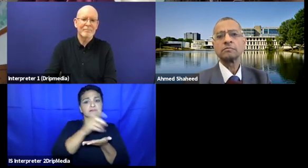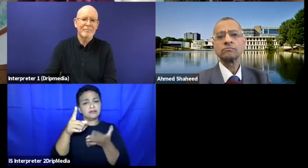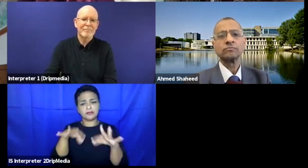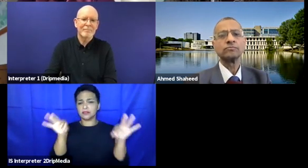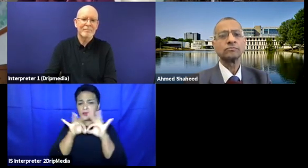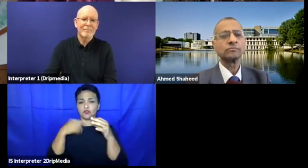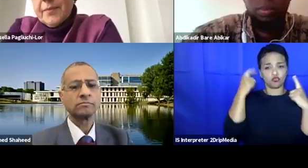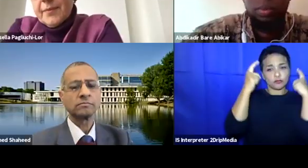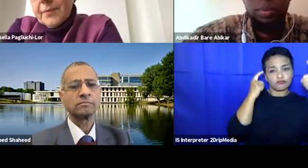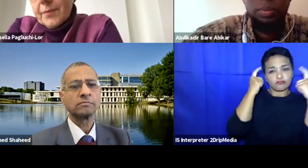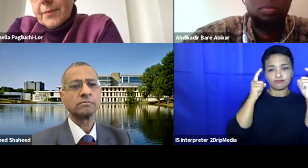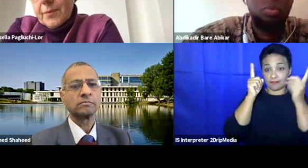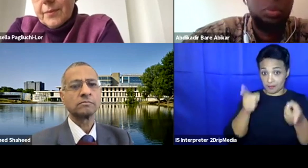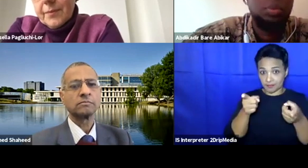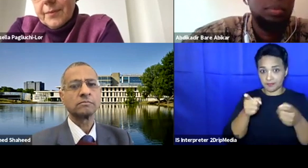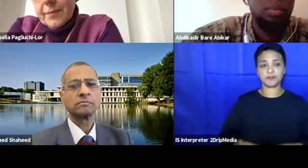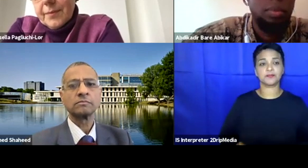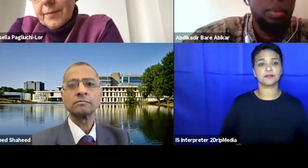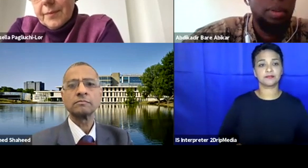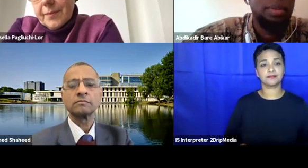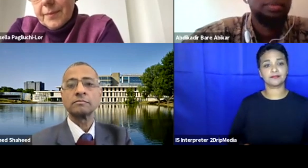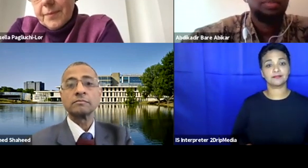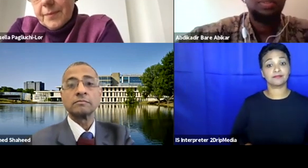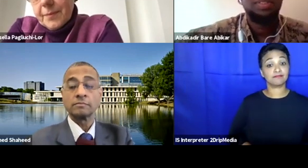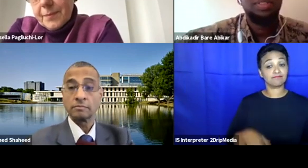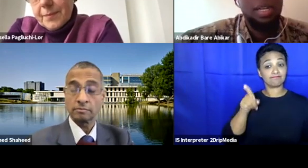topic. Abdikadir, do you wish to add anything?